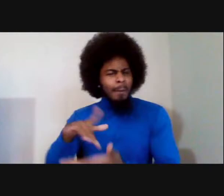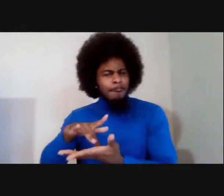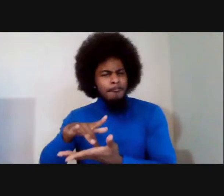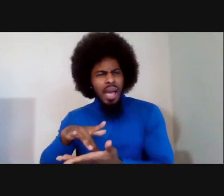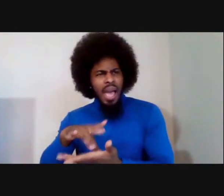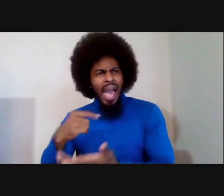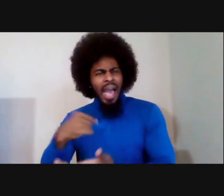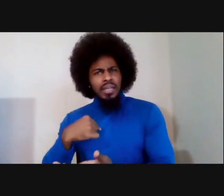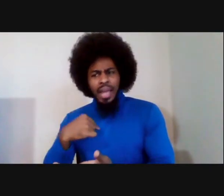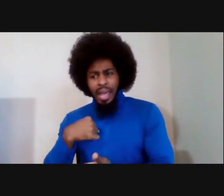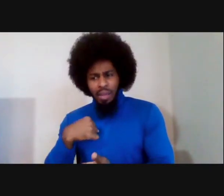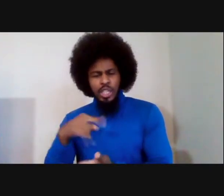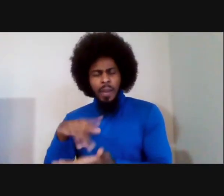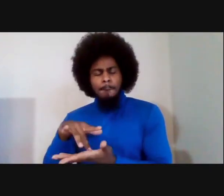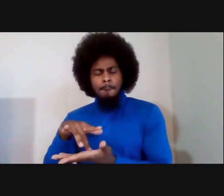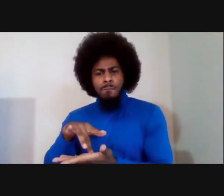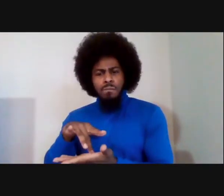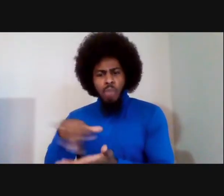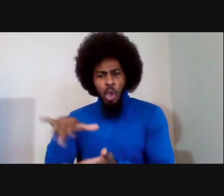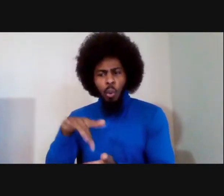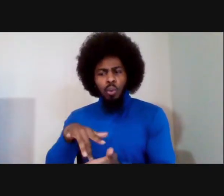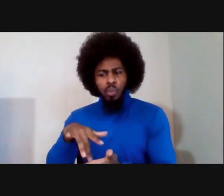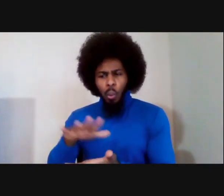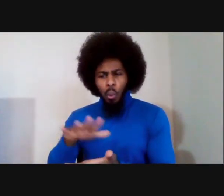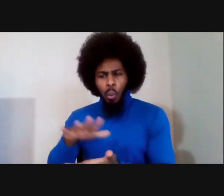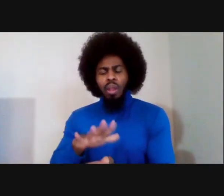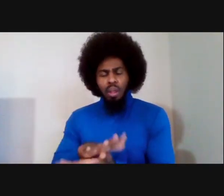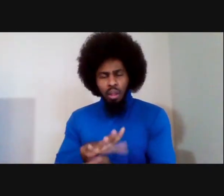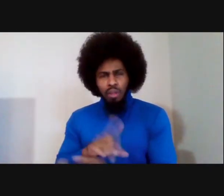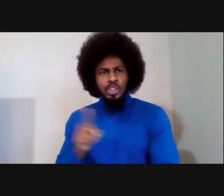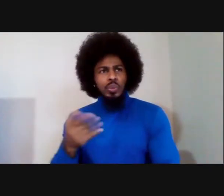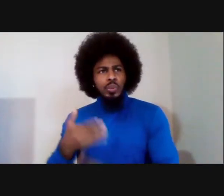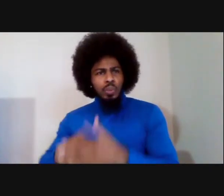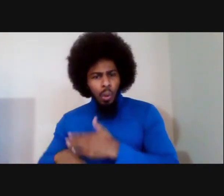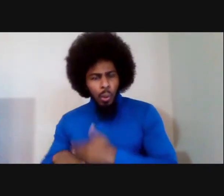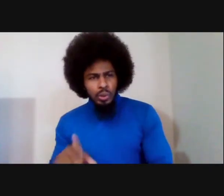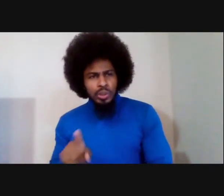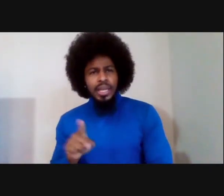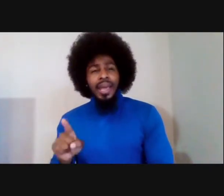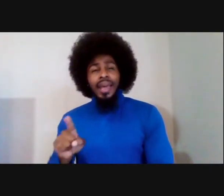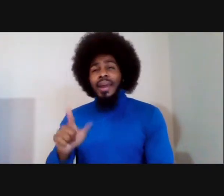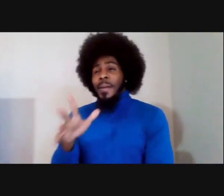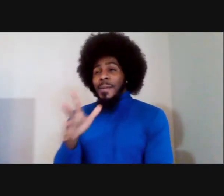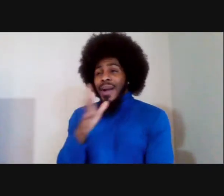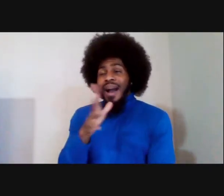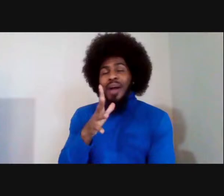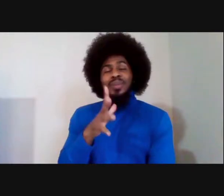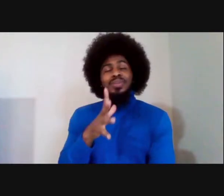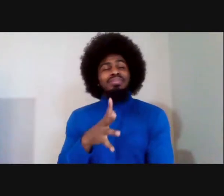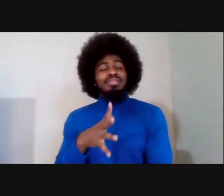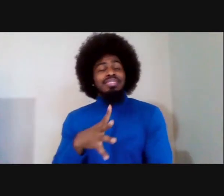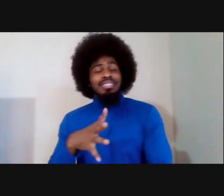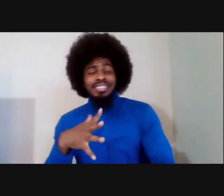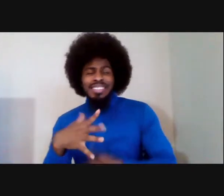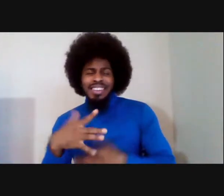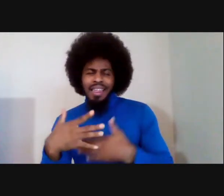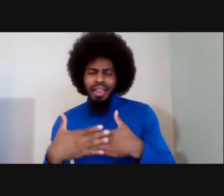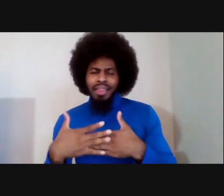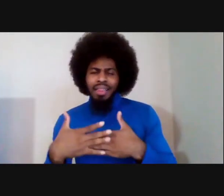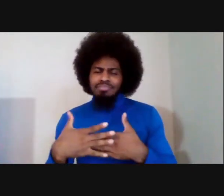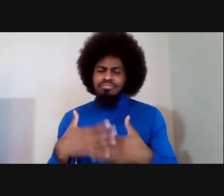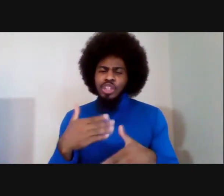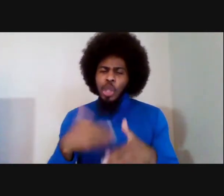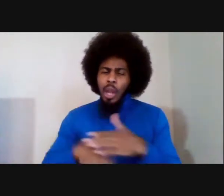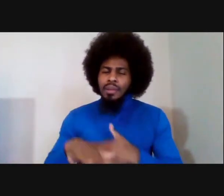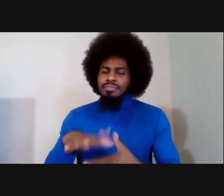My sister, her mother was young and was finishing high school. And I was like, whenever you need me to be